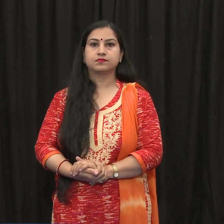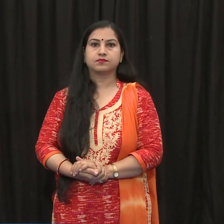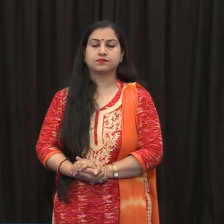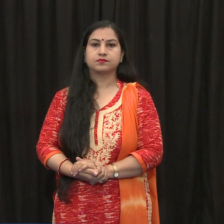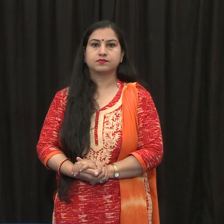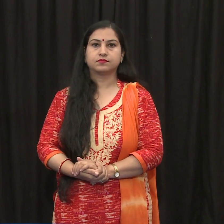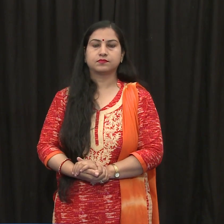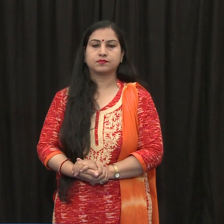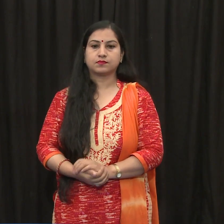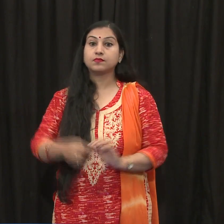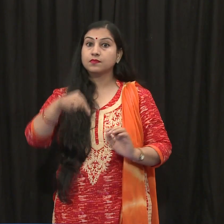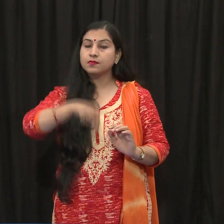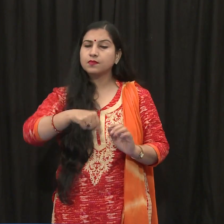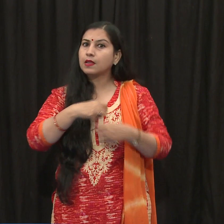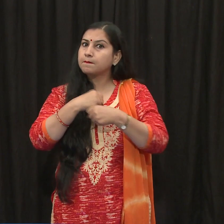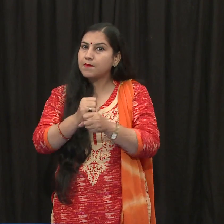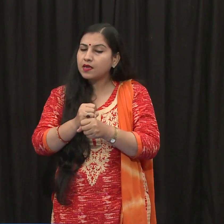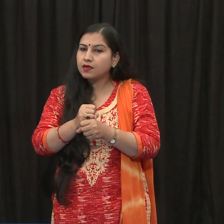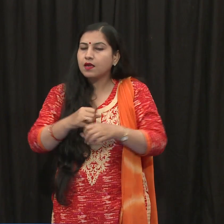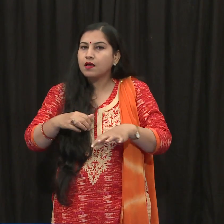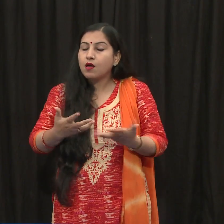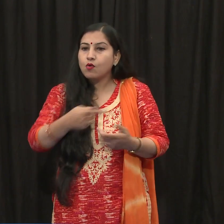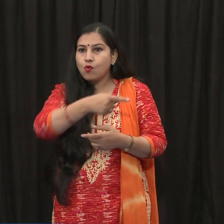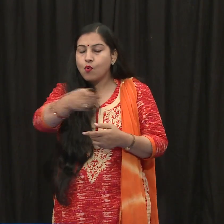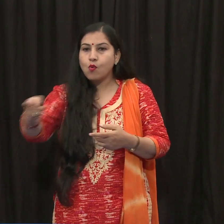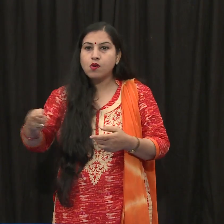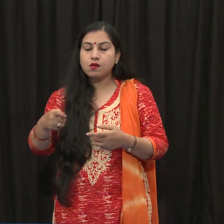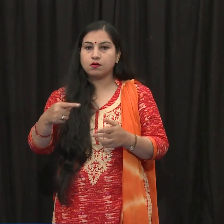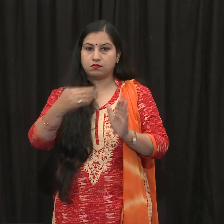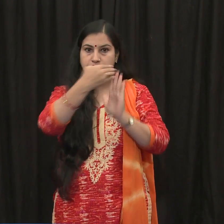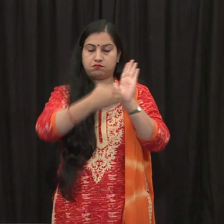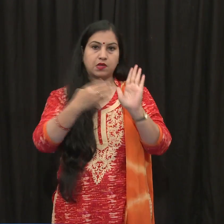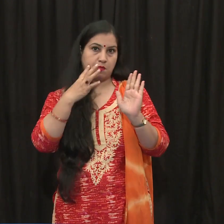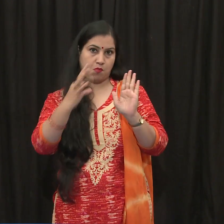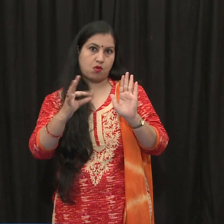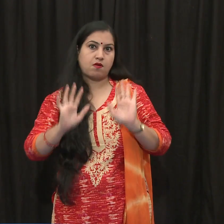and its making to understand the importance of our Constitution.